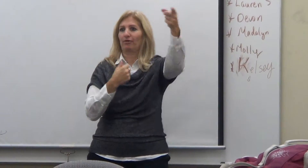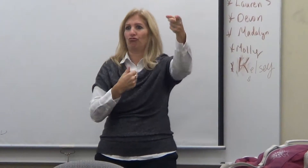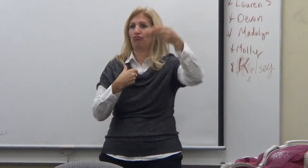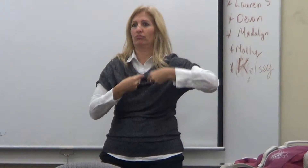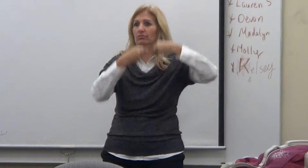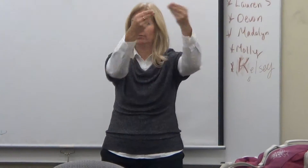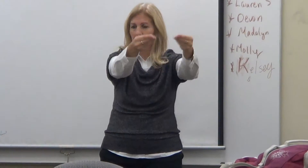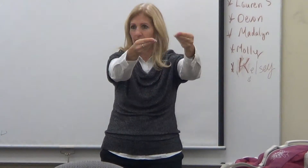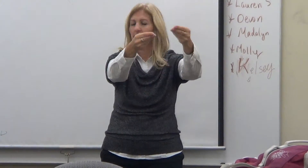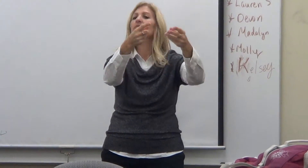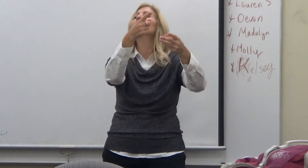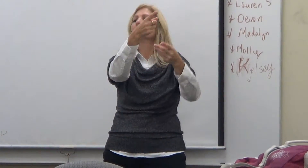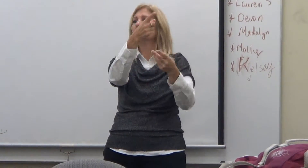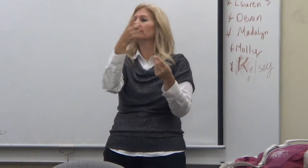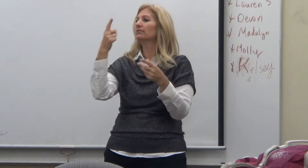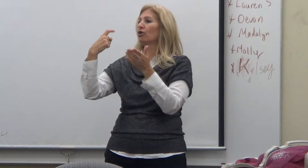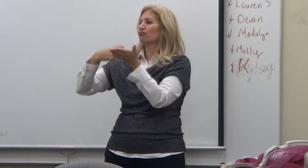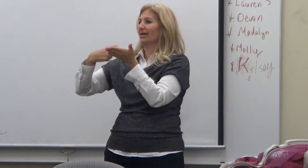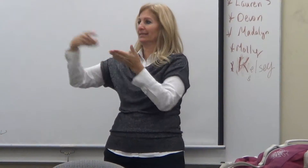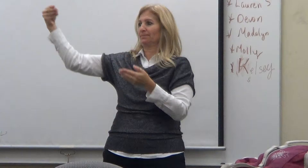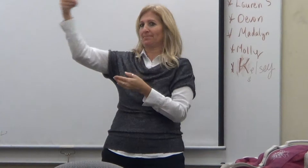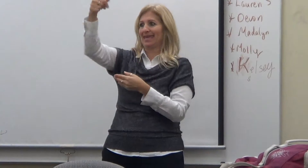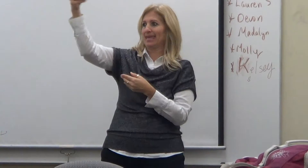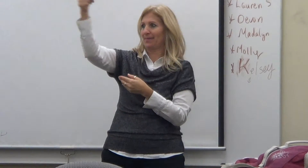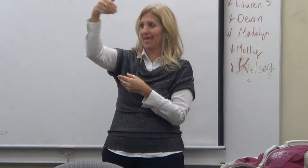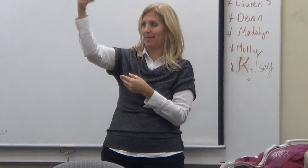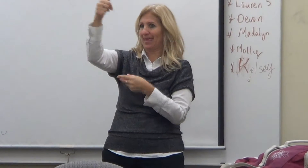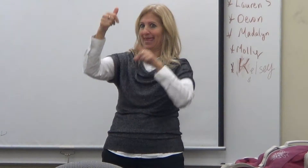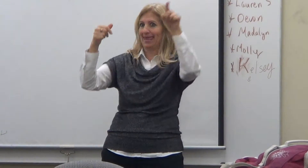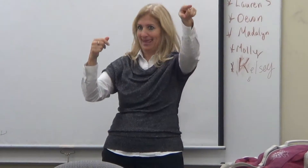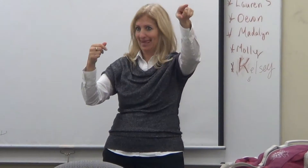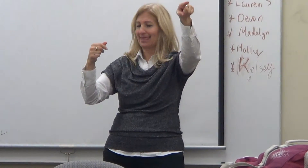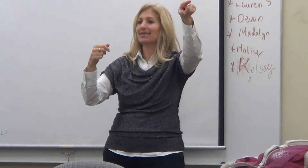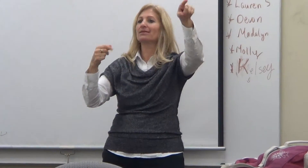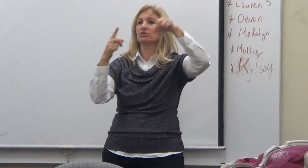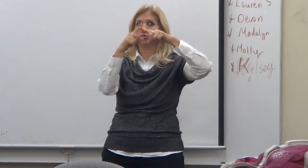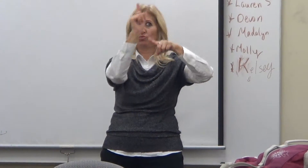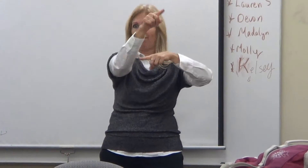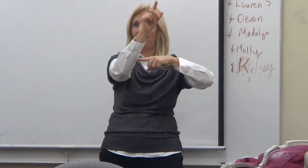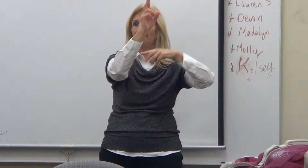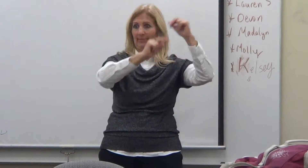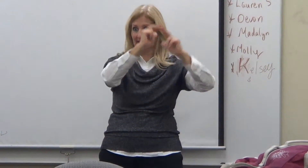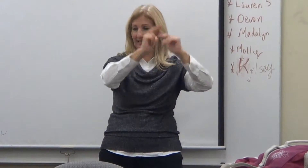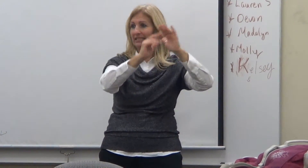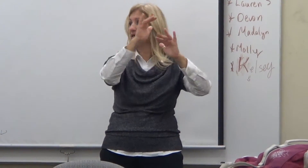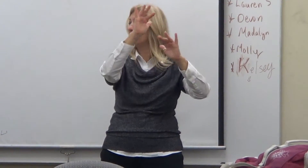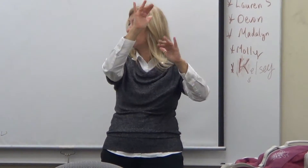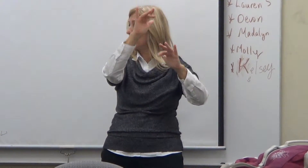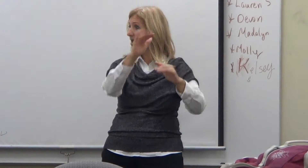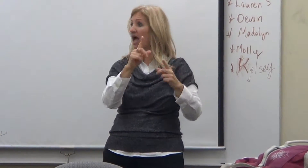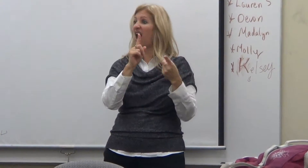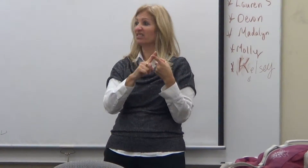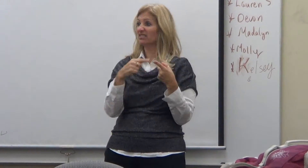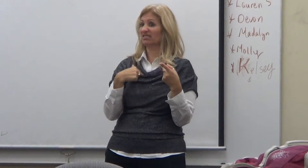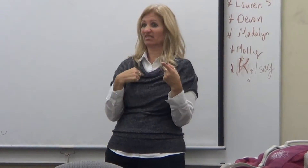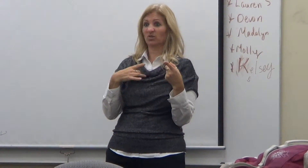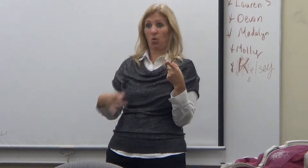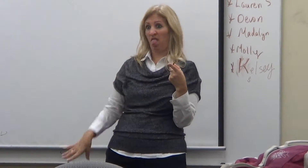they wanna live there, they can move in and then HUD pays part of their rent to whoever that building owner